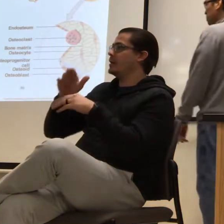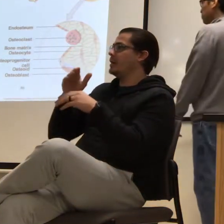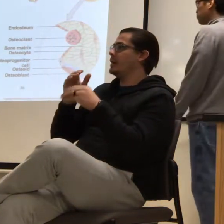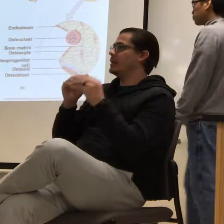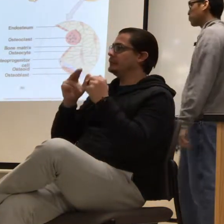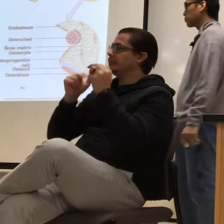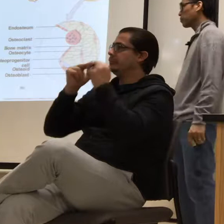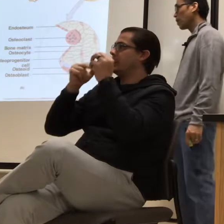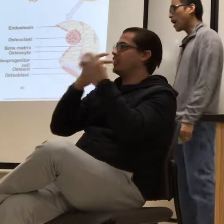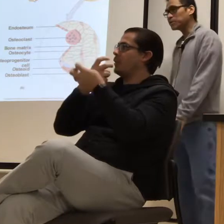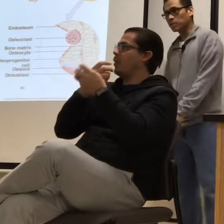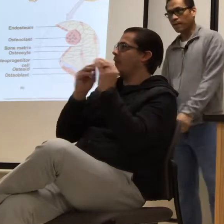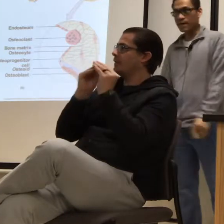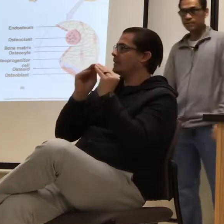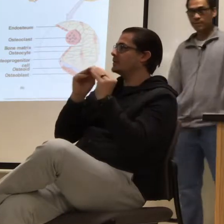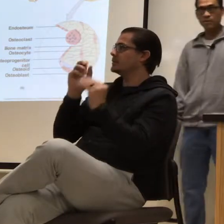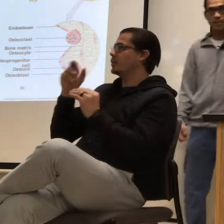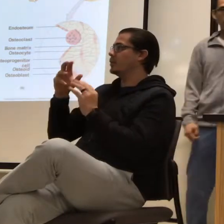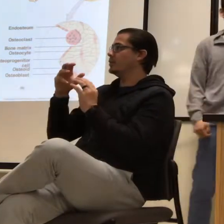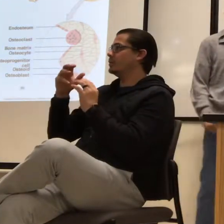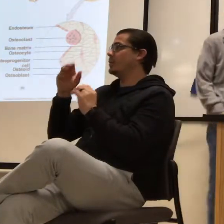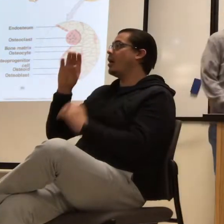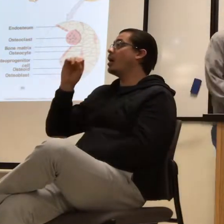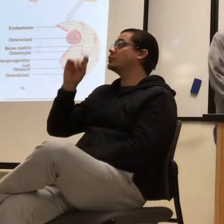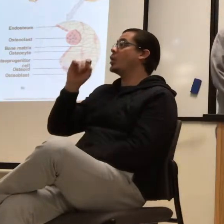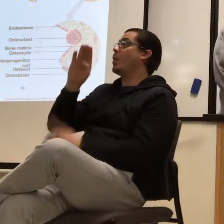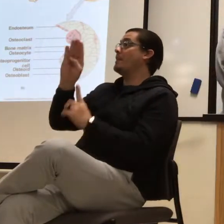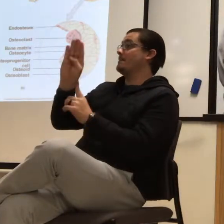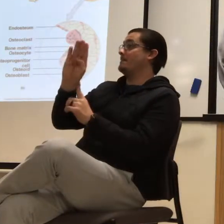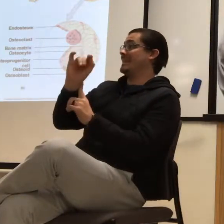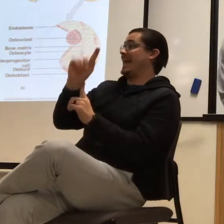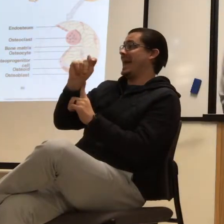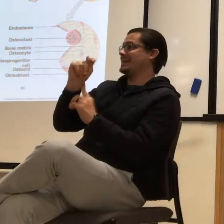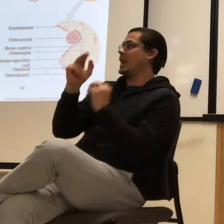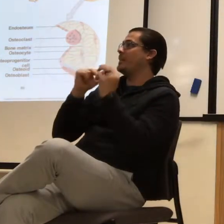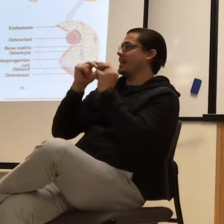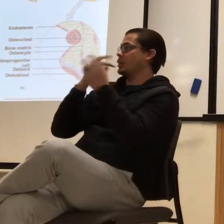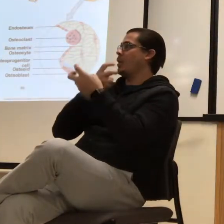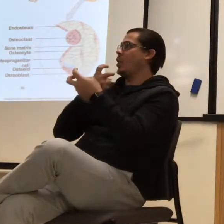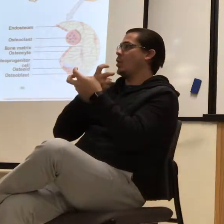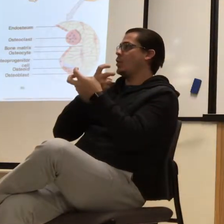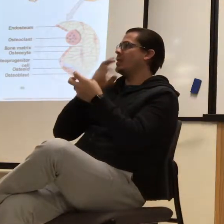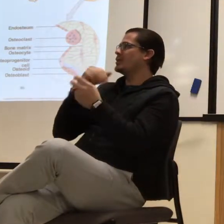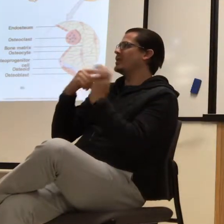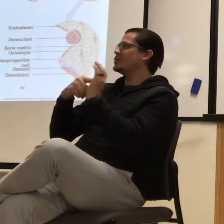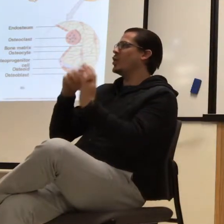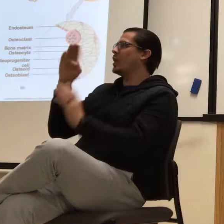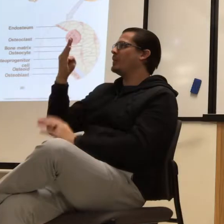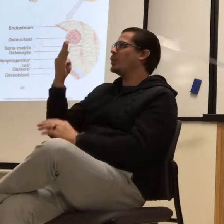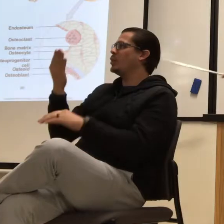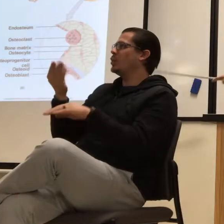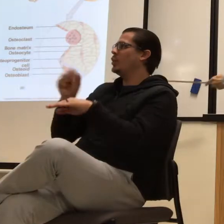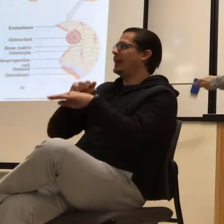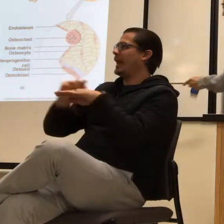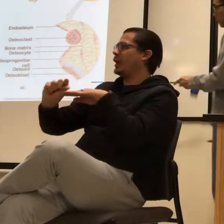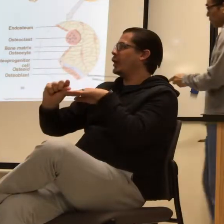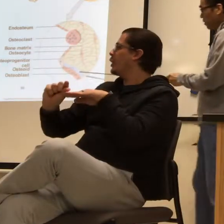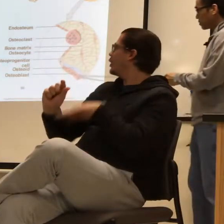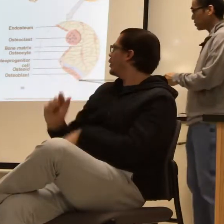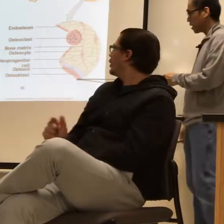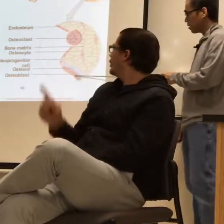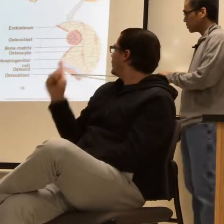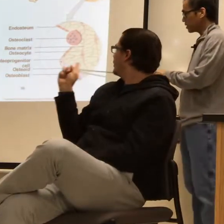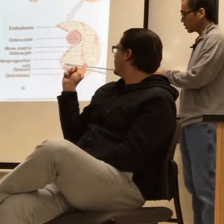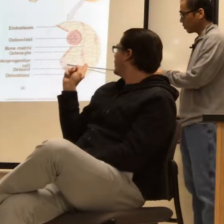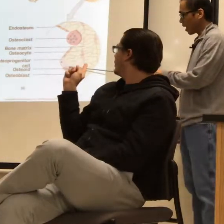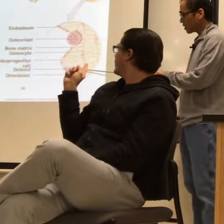bone. Osteoblasts build bone. So that's why they show you that little blue layer.